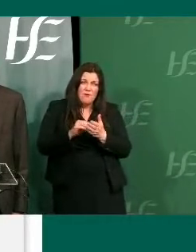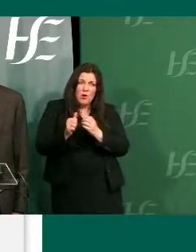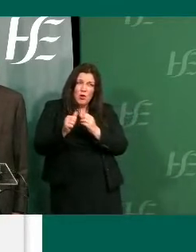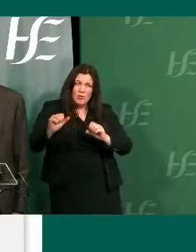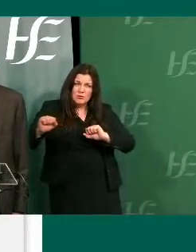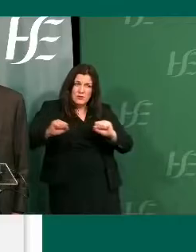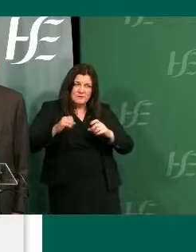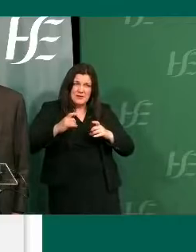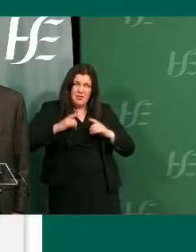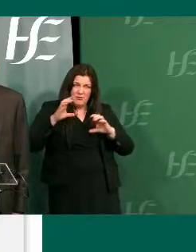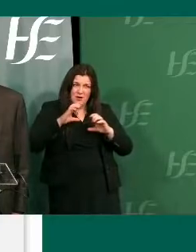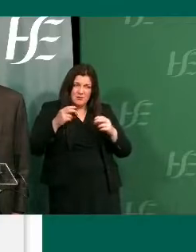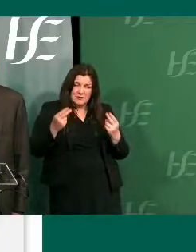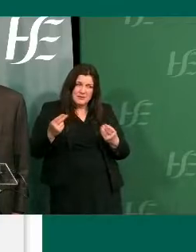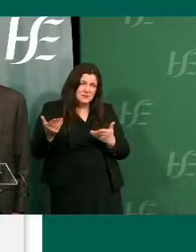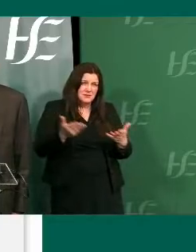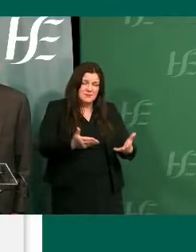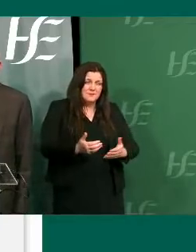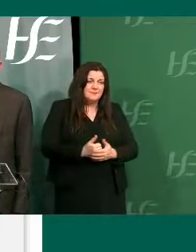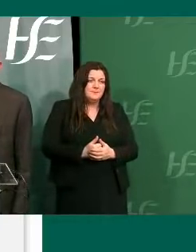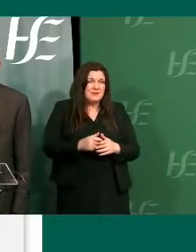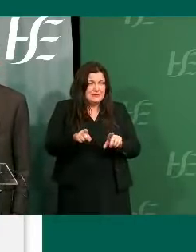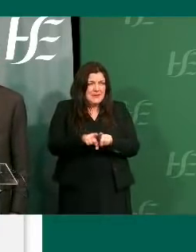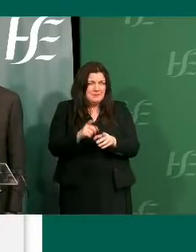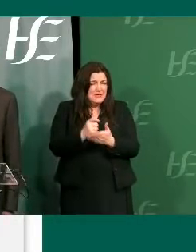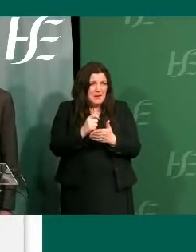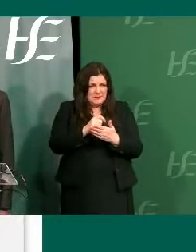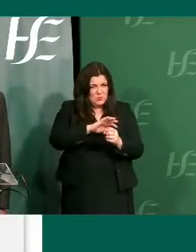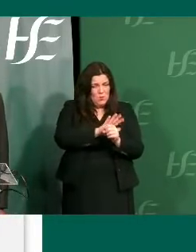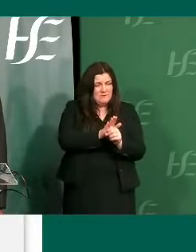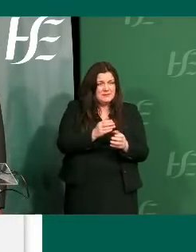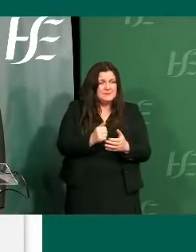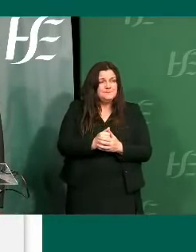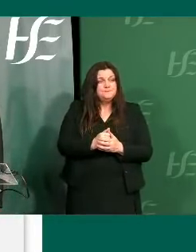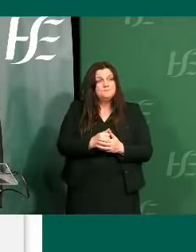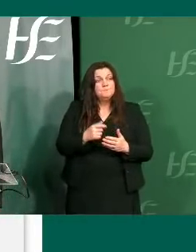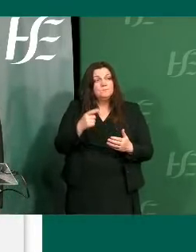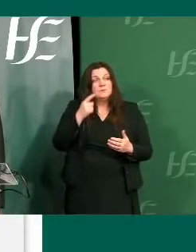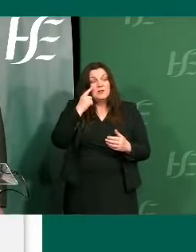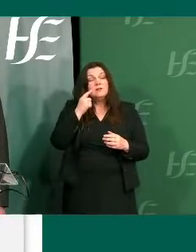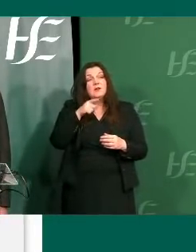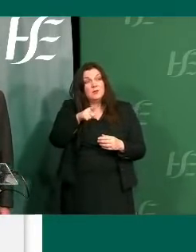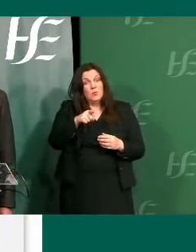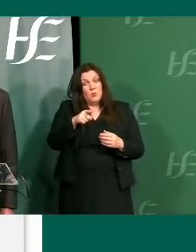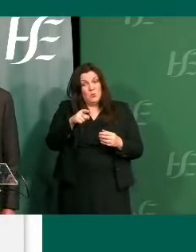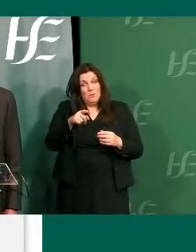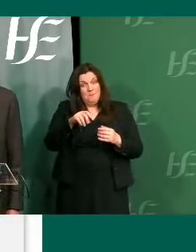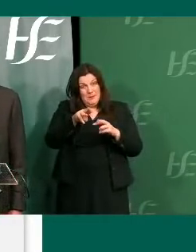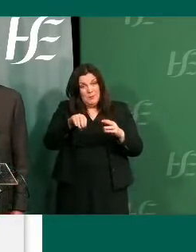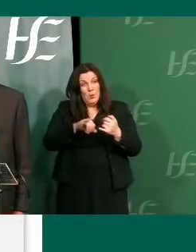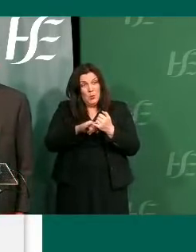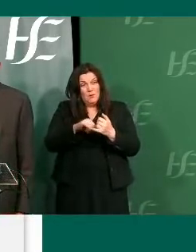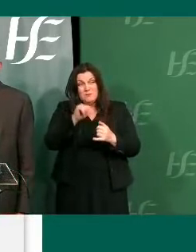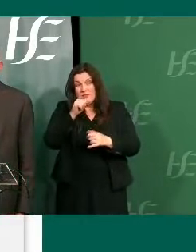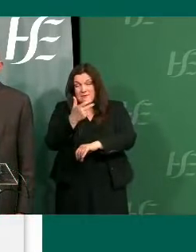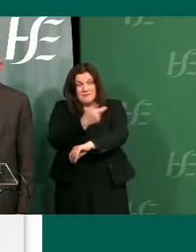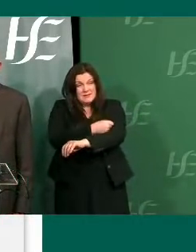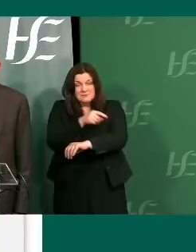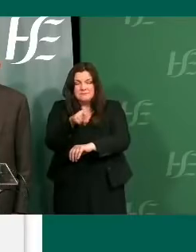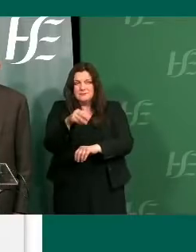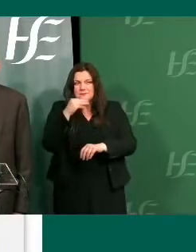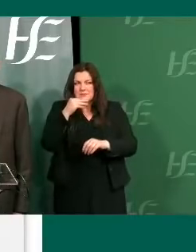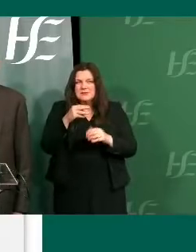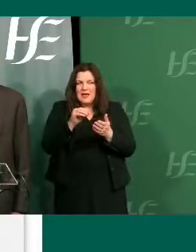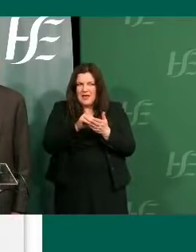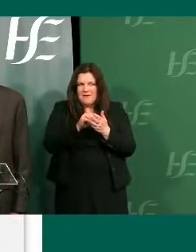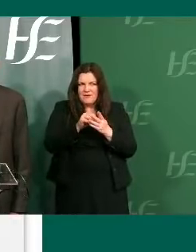time. Unvaccinated people, I've shown you, I hope today, illustrated for them the risk that they're carrying in terms of becoming